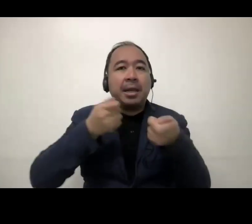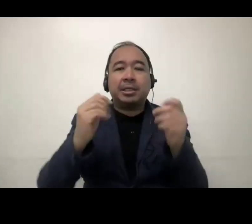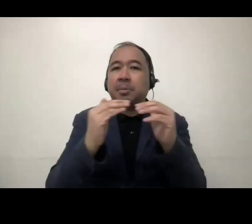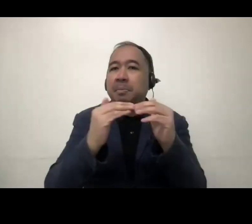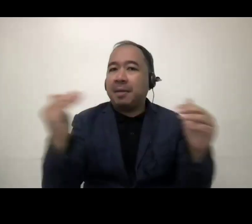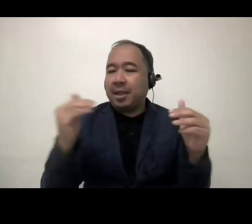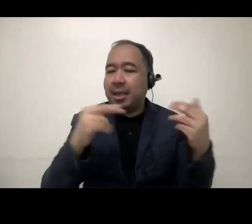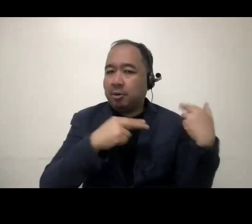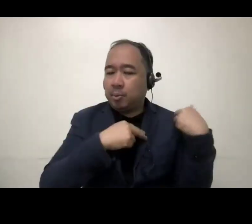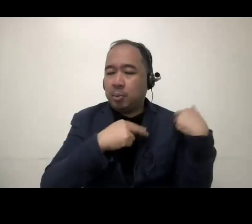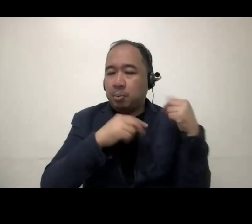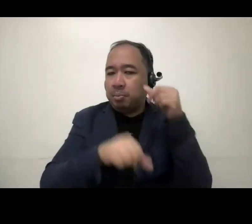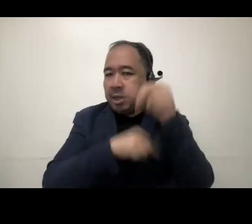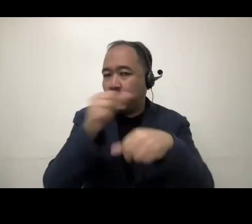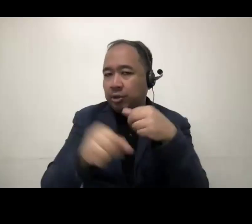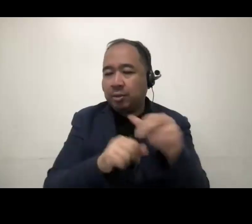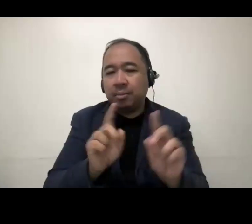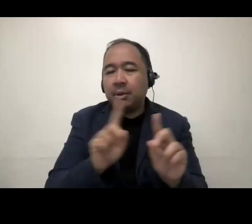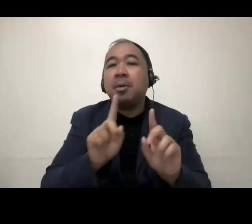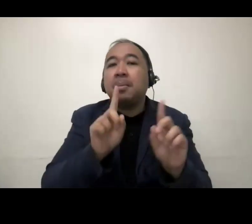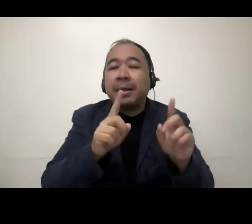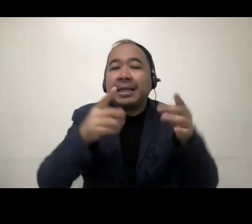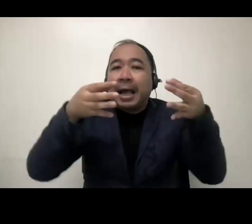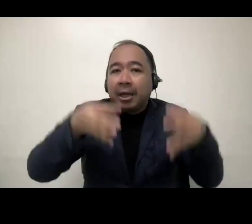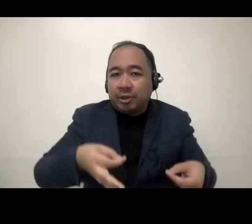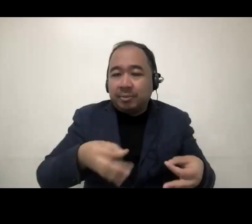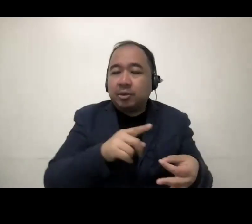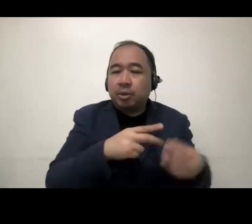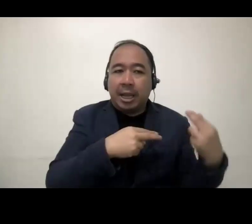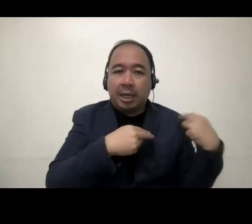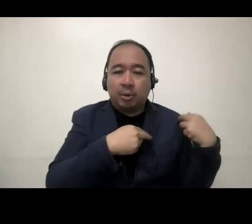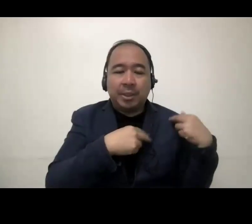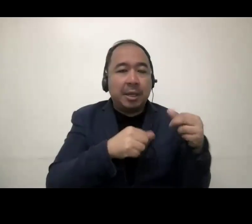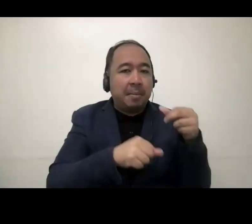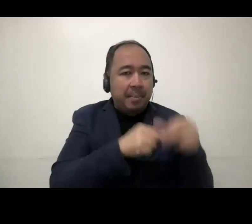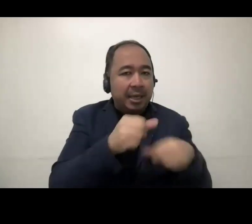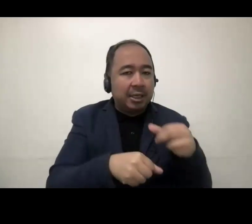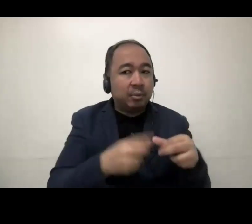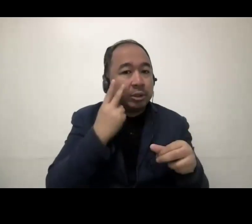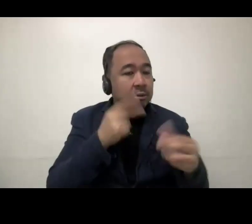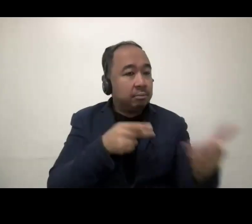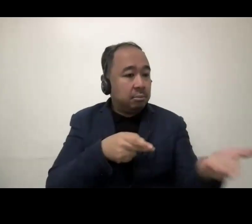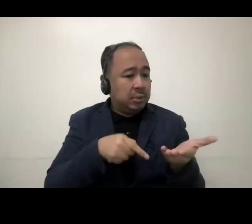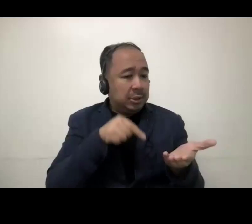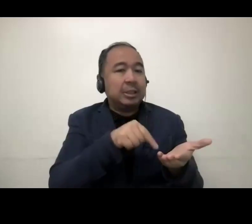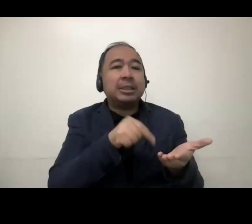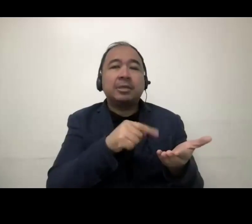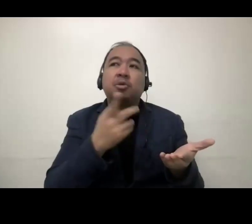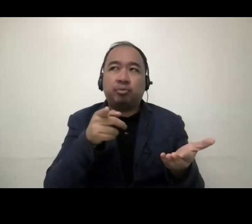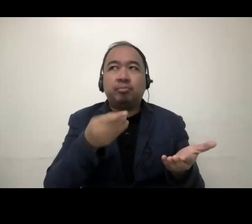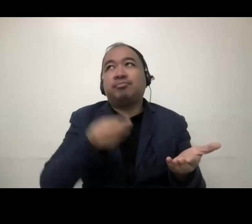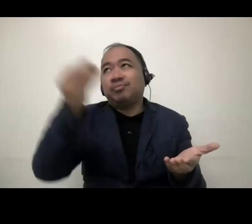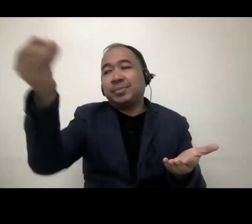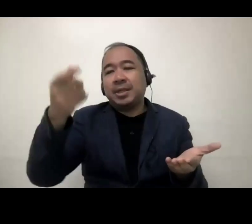this decision should be in the hands of the accountability mechanism to see, okay, this case should be handled at the